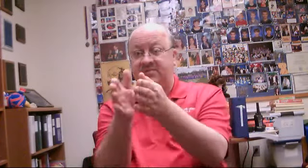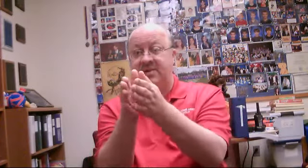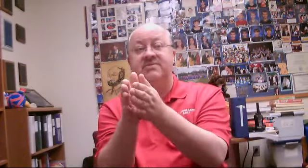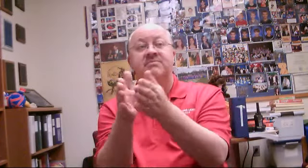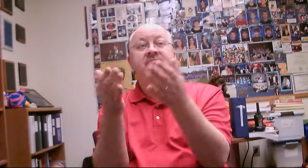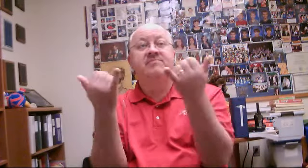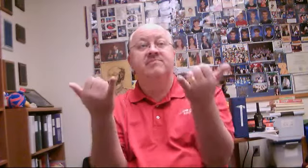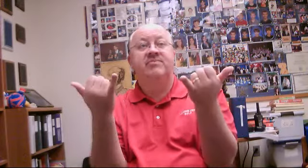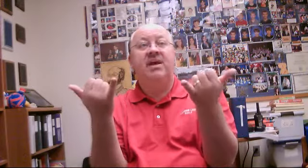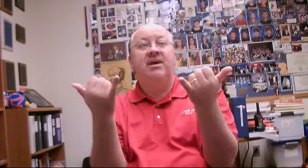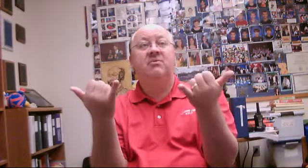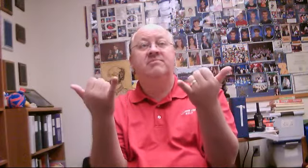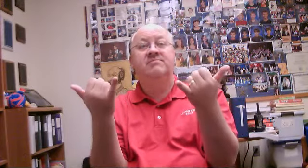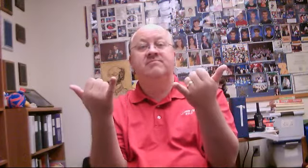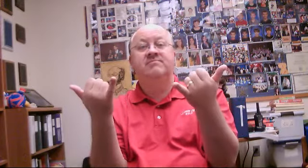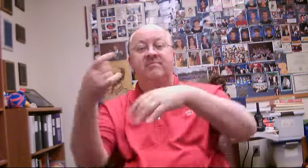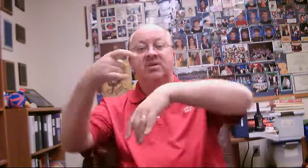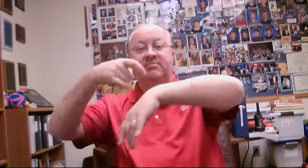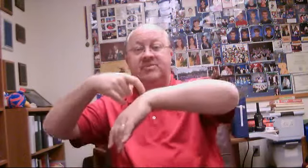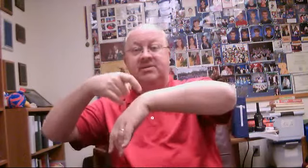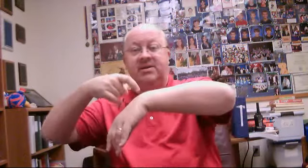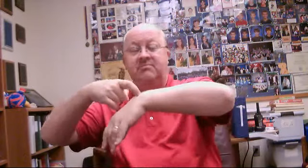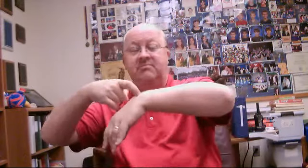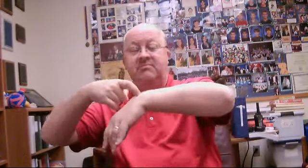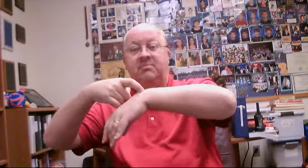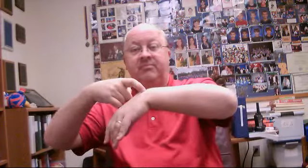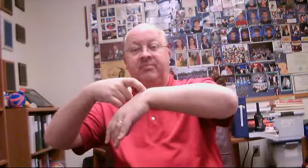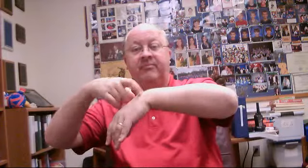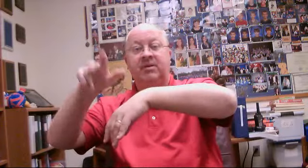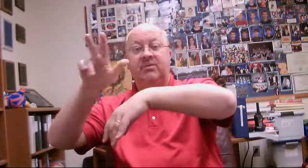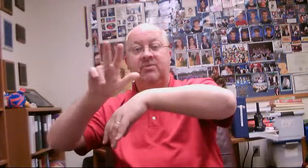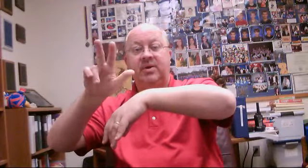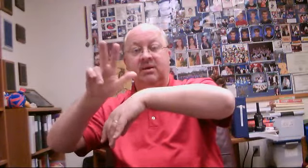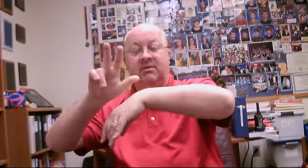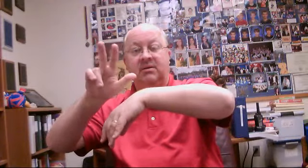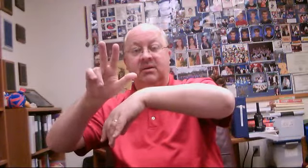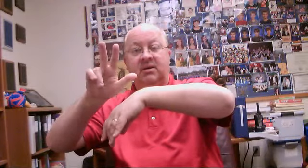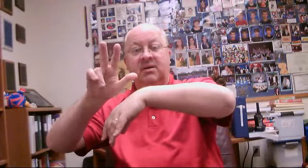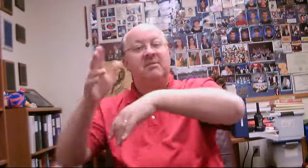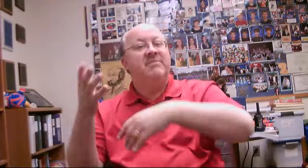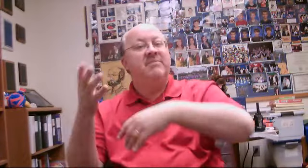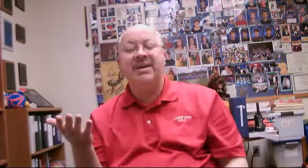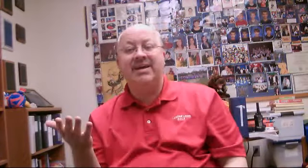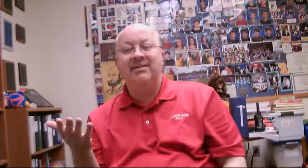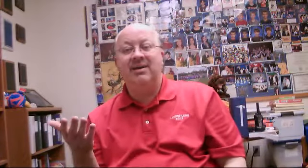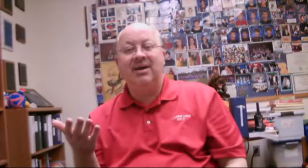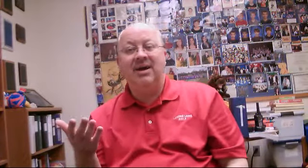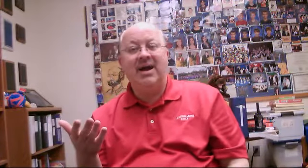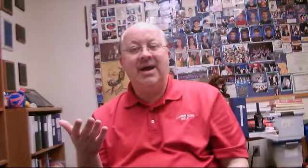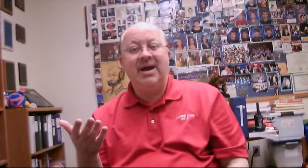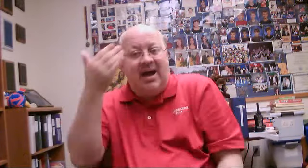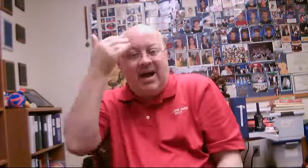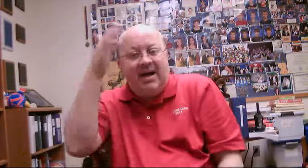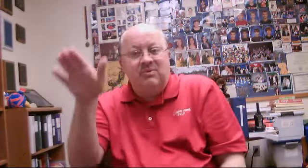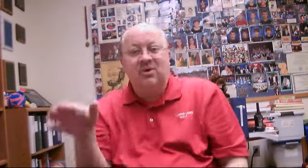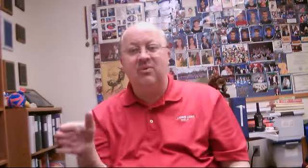says now, time, 3. But again, I don't know if